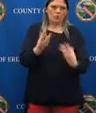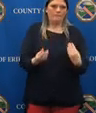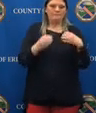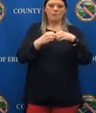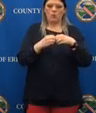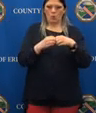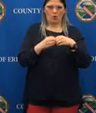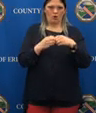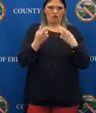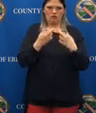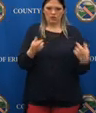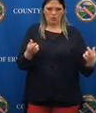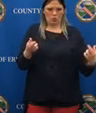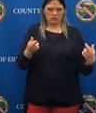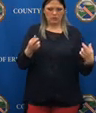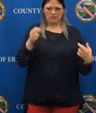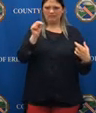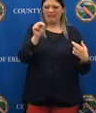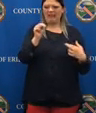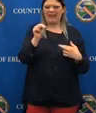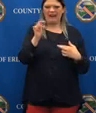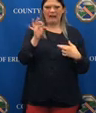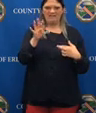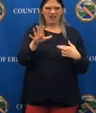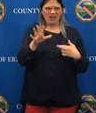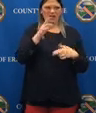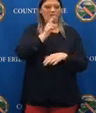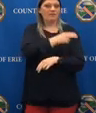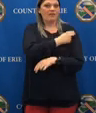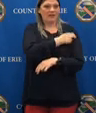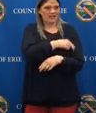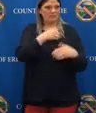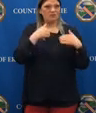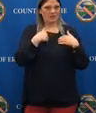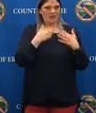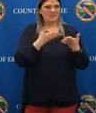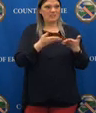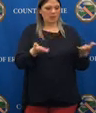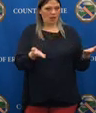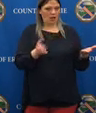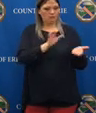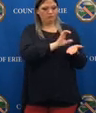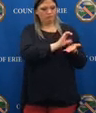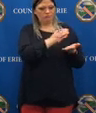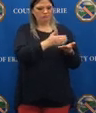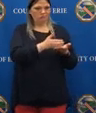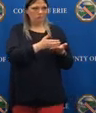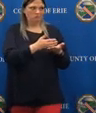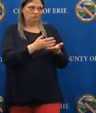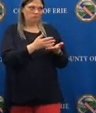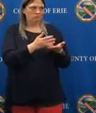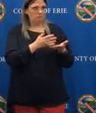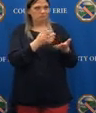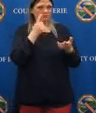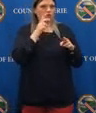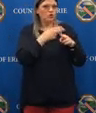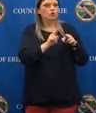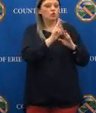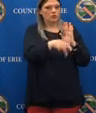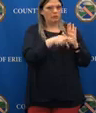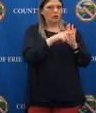95s. There's no doubt about that. The hospitals have a supply that'll get them through a shorter period of